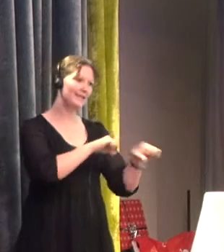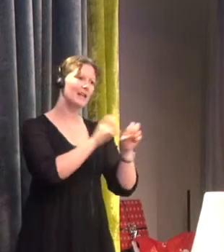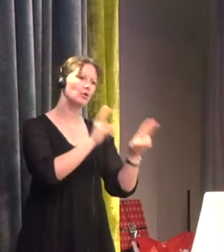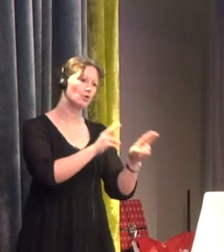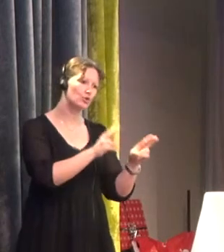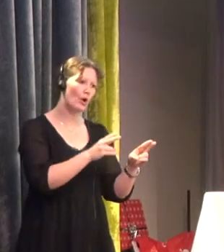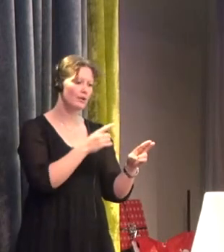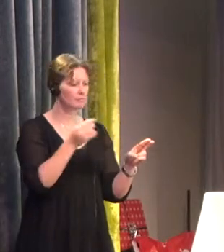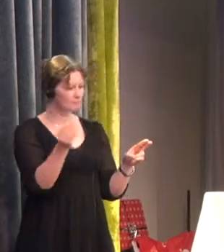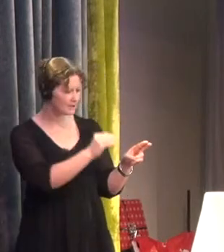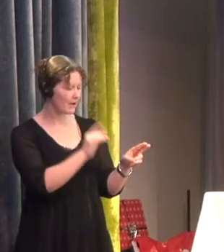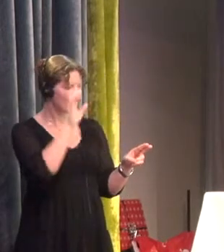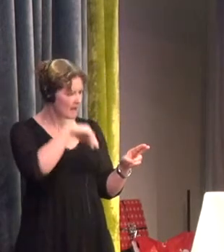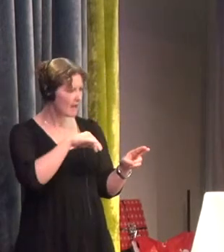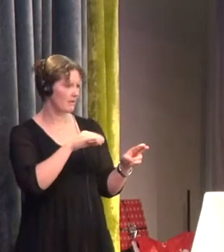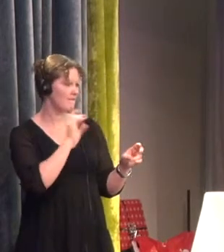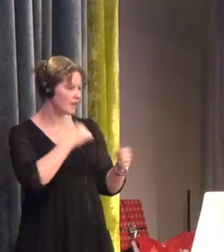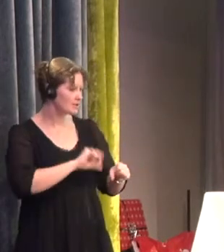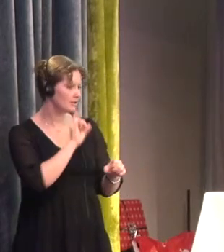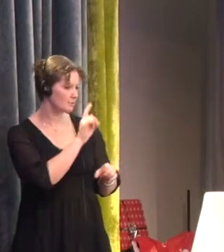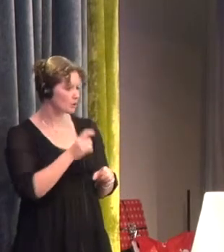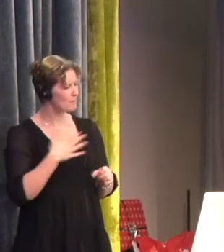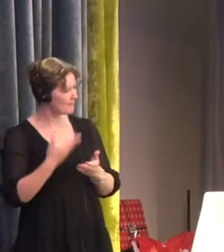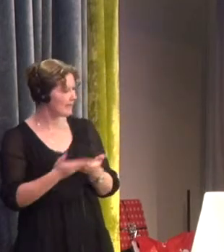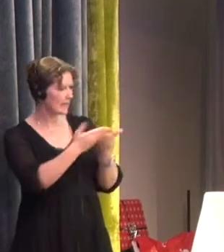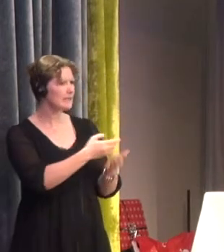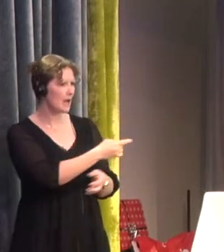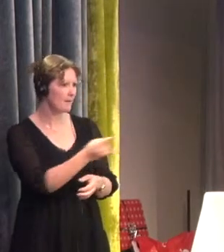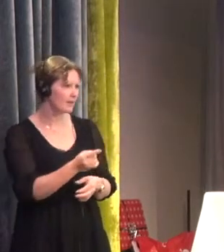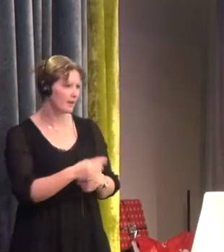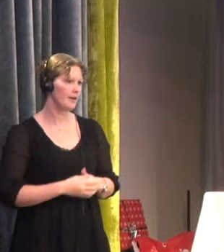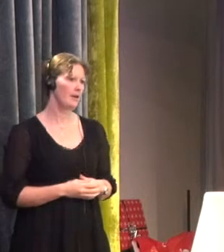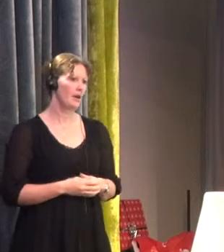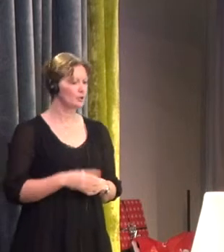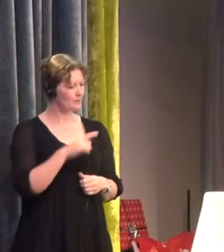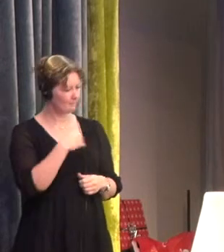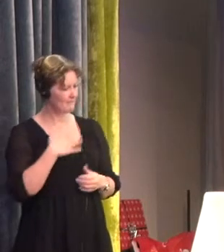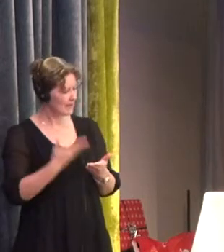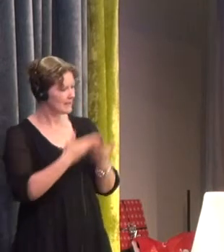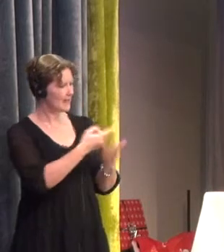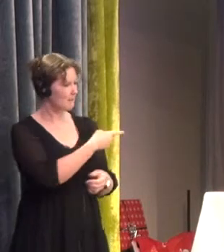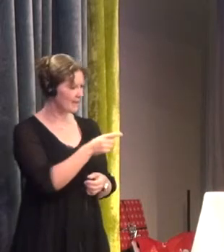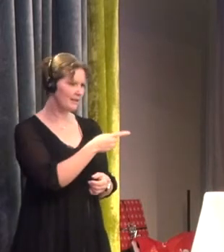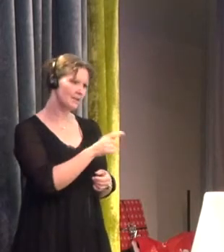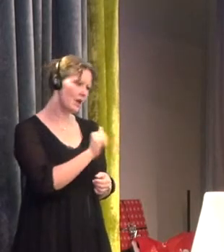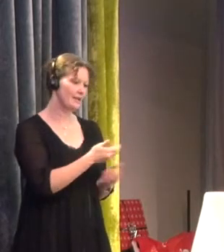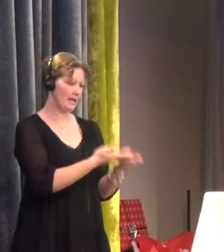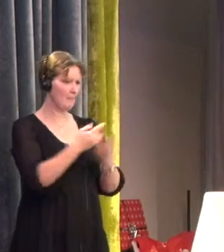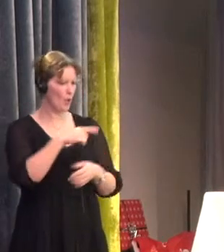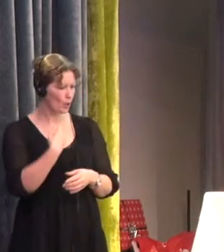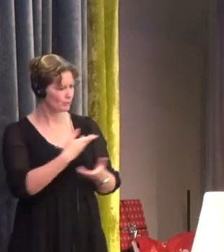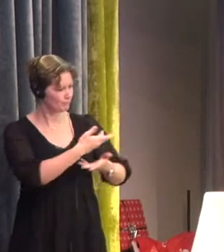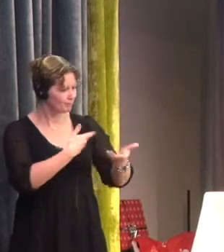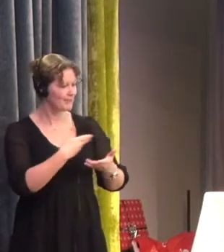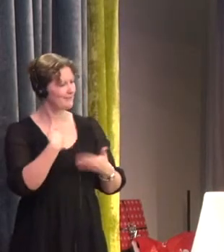issue. We would like to help you. Let us help you help us. This is our lives. We would like to give you some perspective